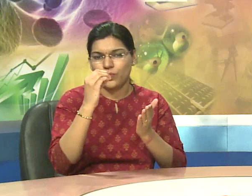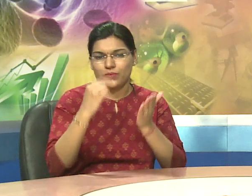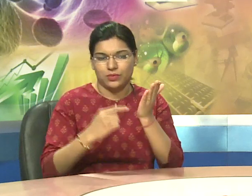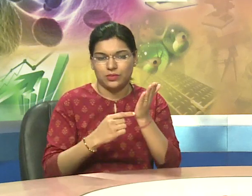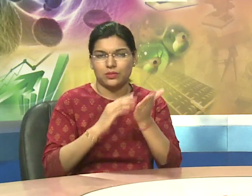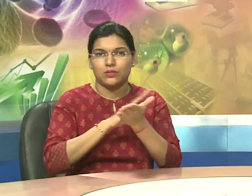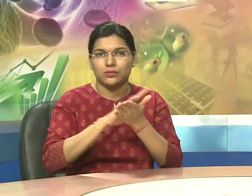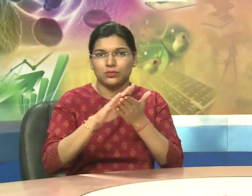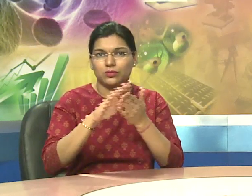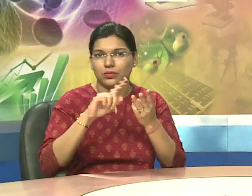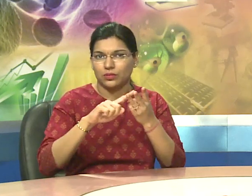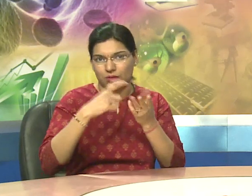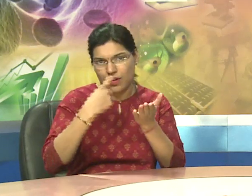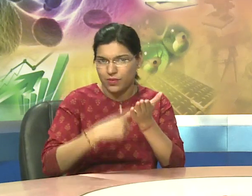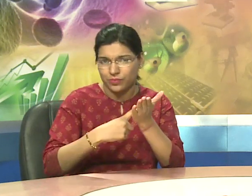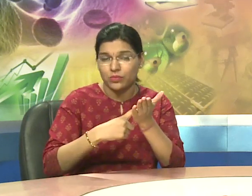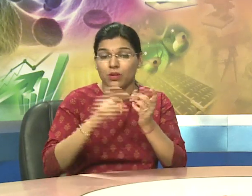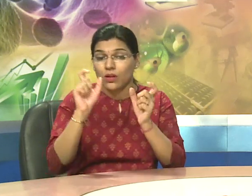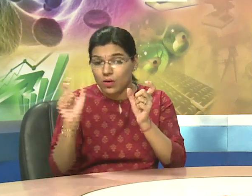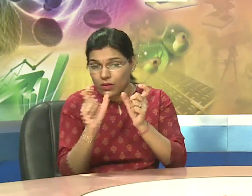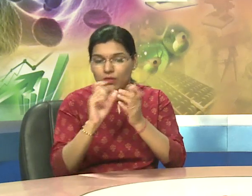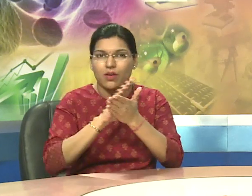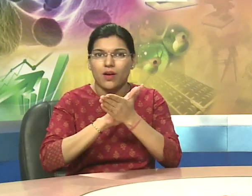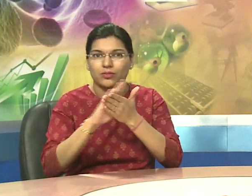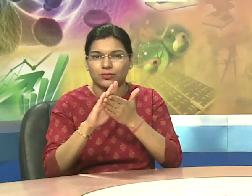12th word is brotherhood.